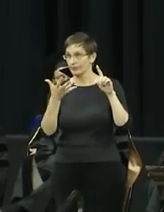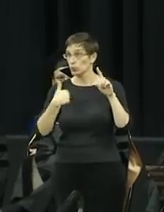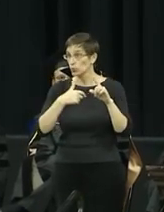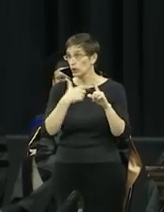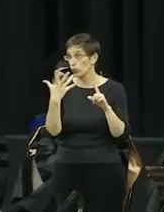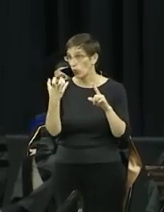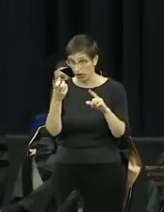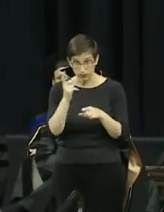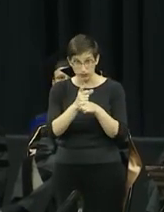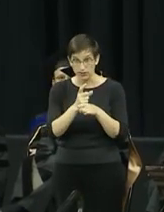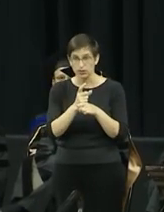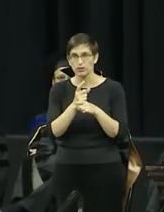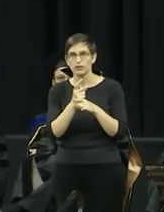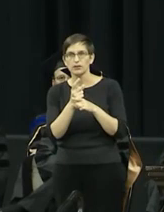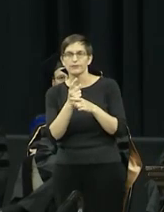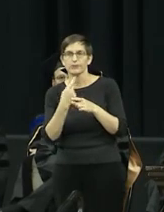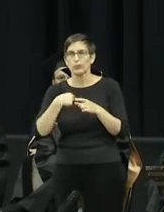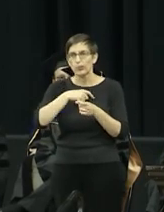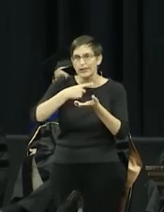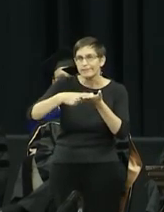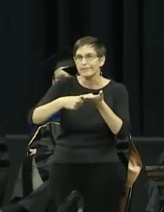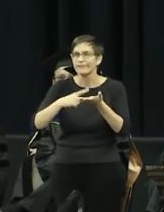it.